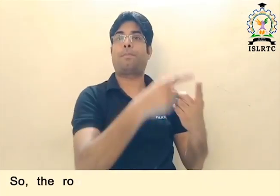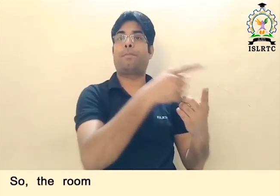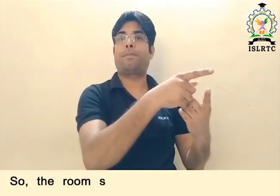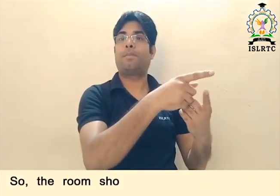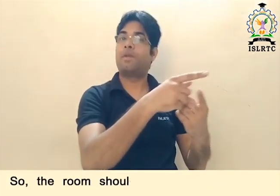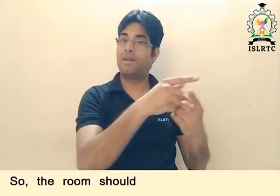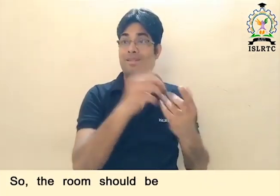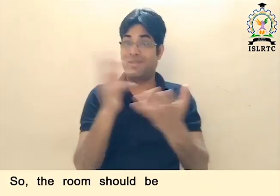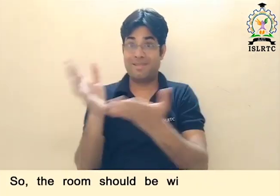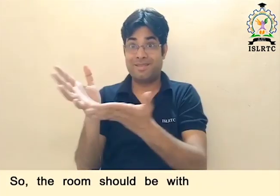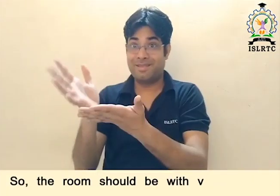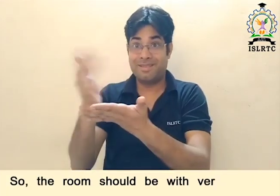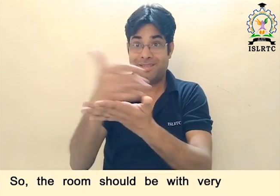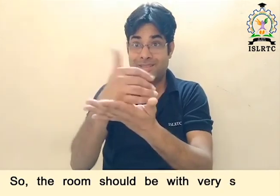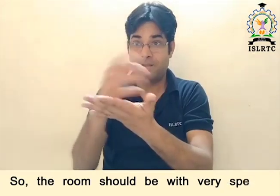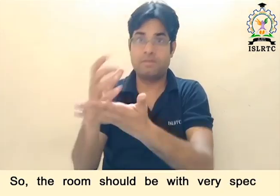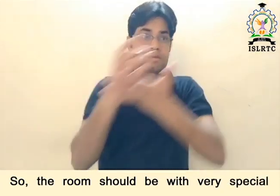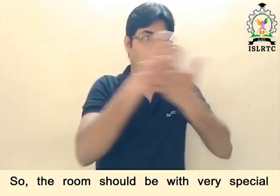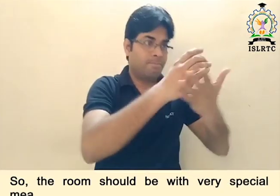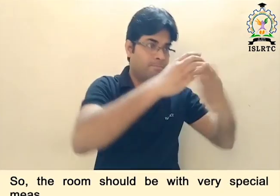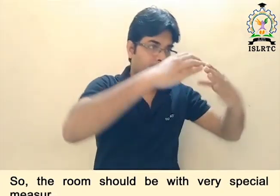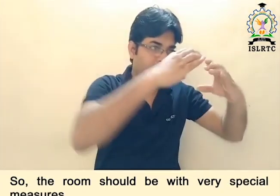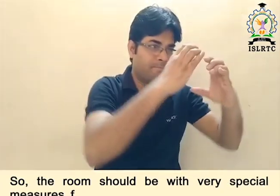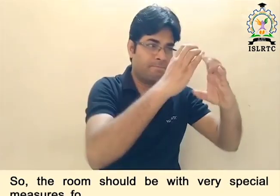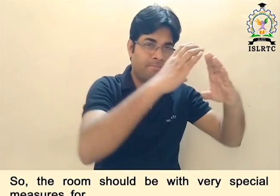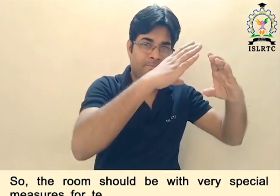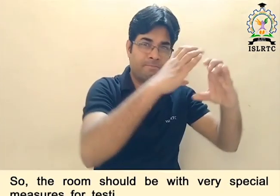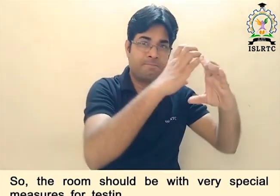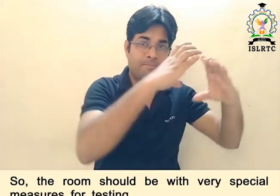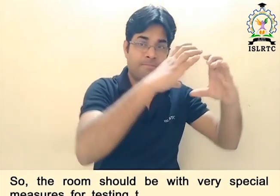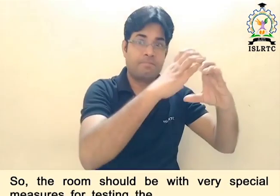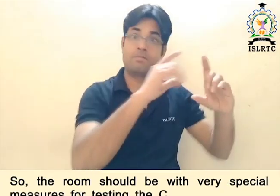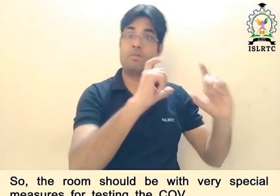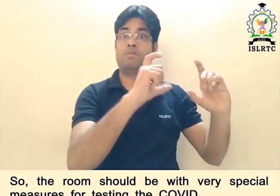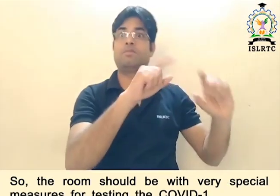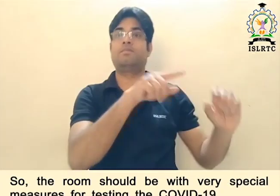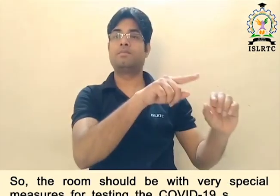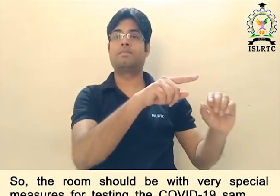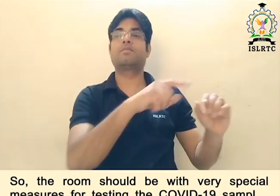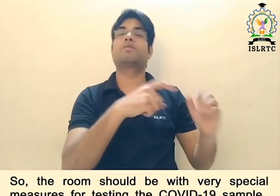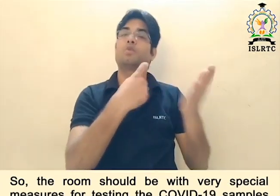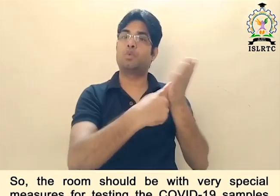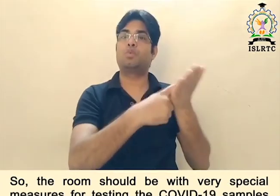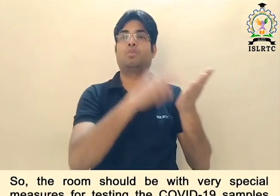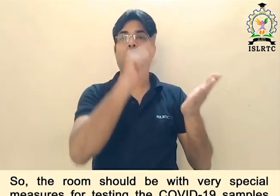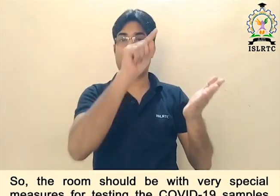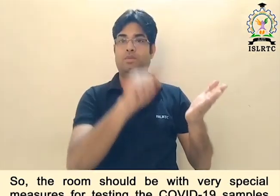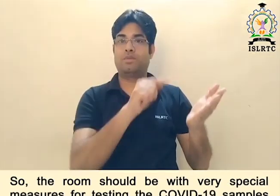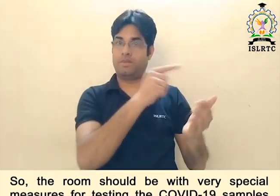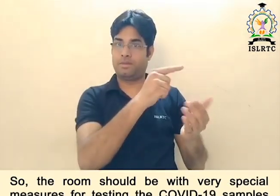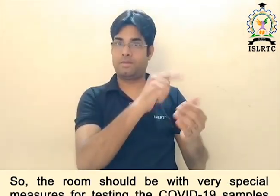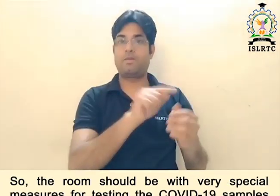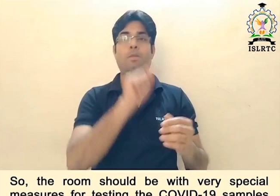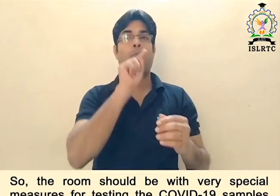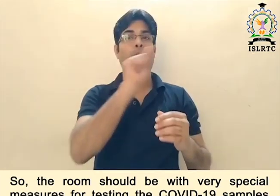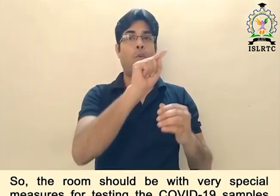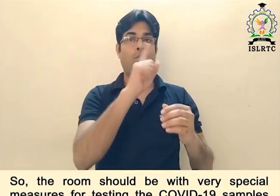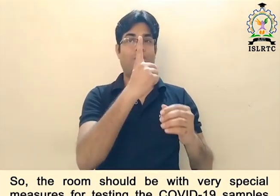be with very special measures for testing the COVID-19 samples carefully. This is